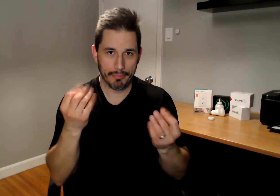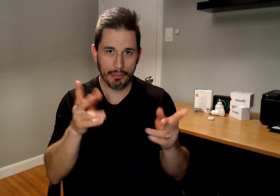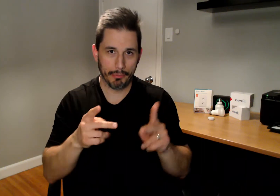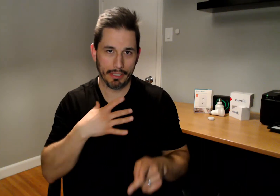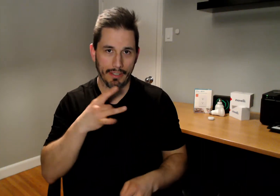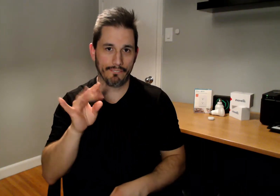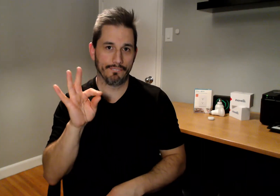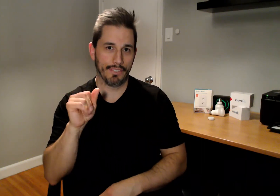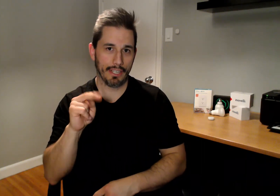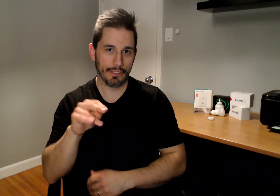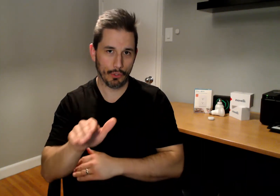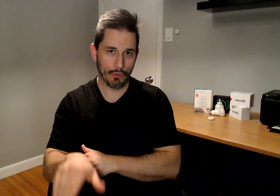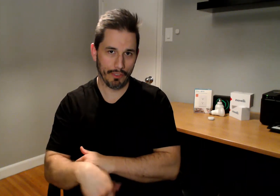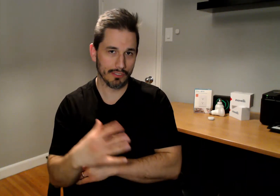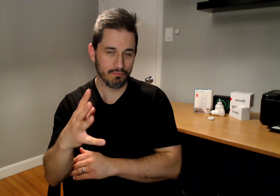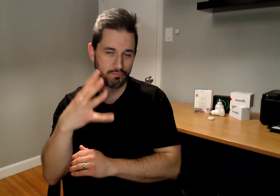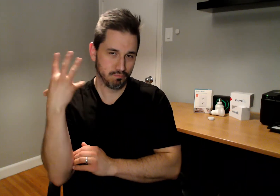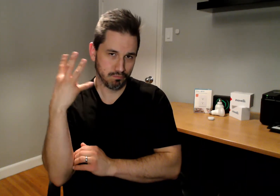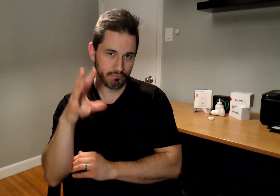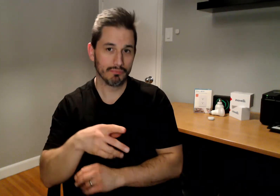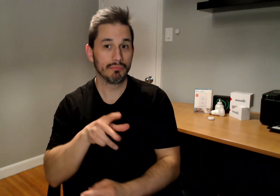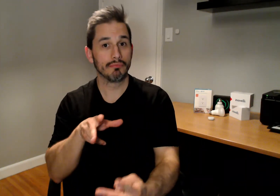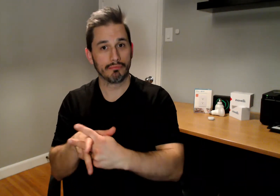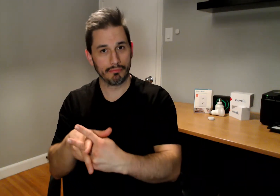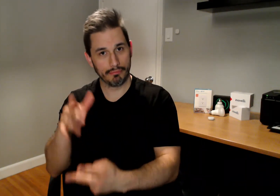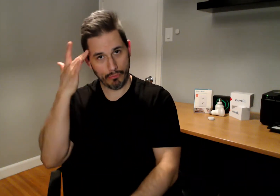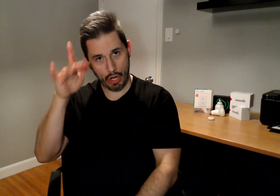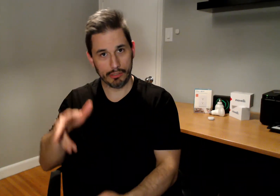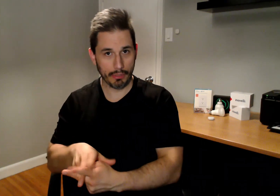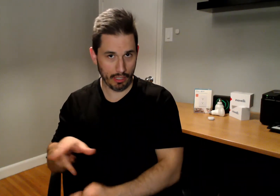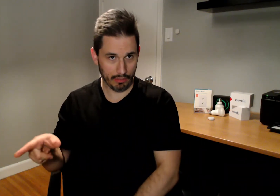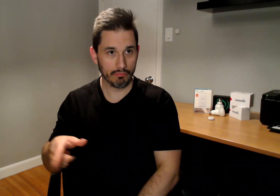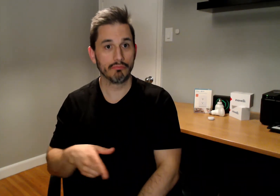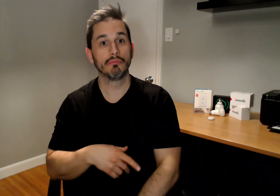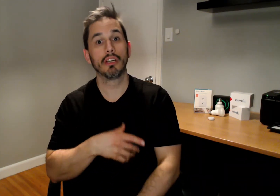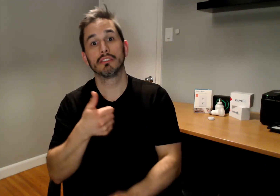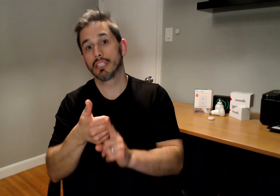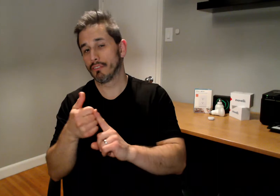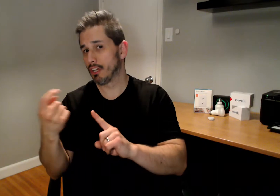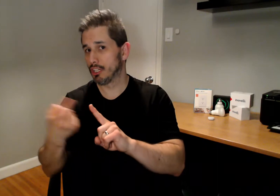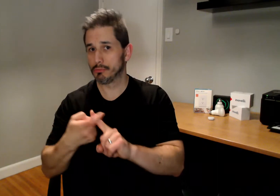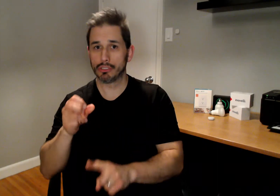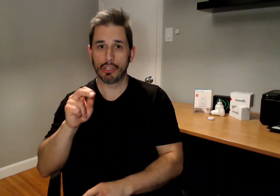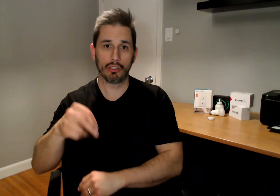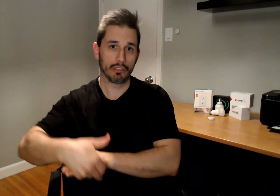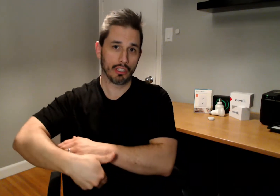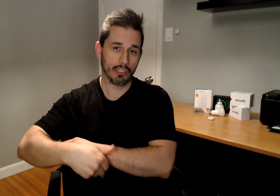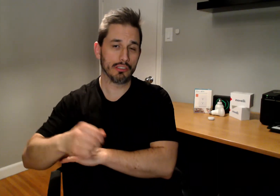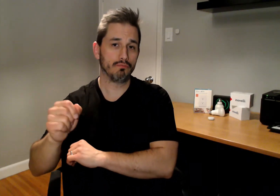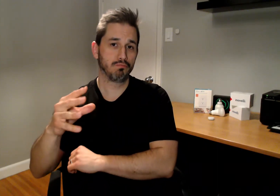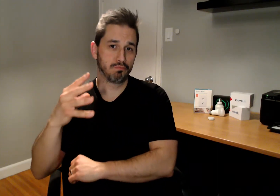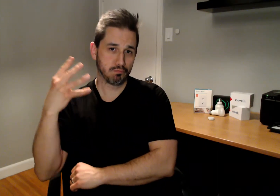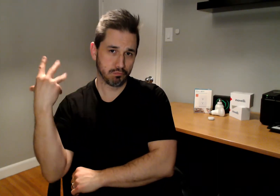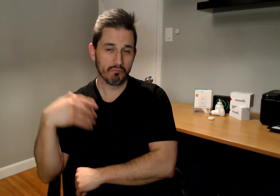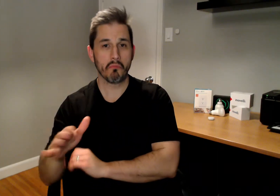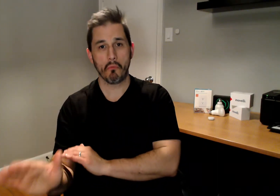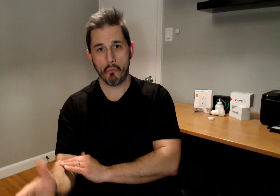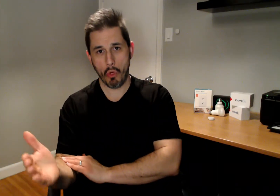also has an oscillating fan in her room for when she's asleep, and that's plugged into a smart plug. And it's scheduled to automatically